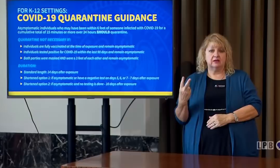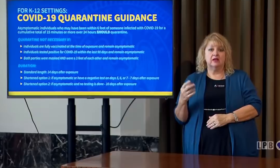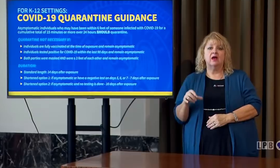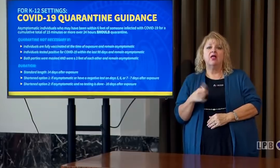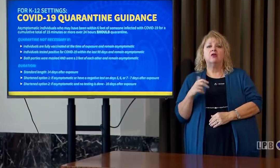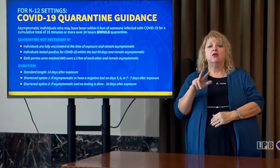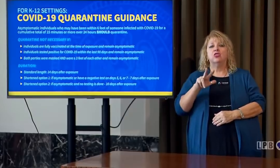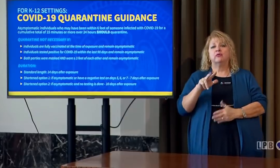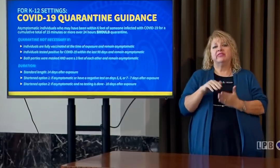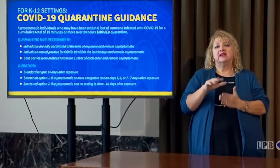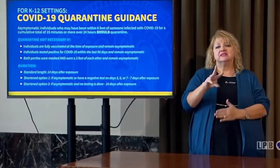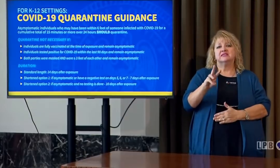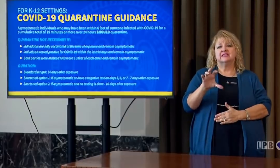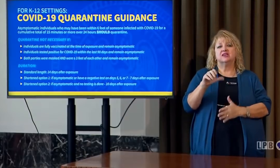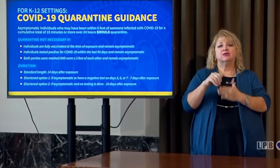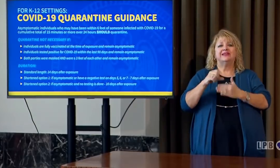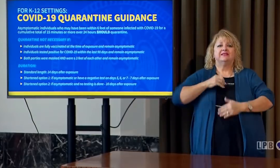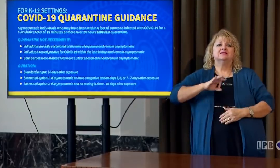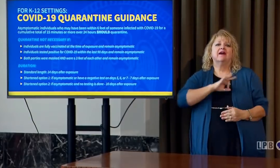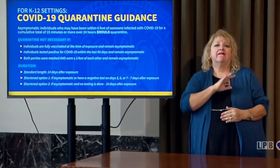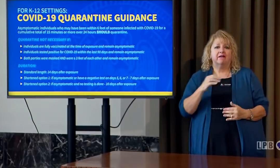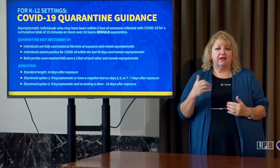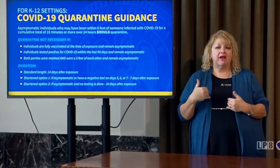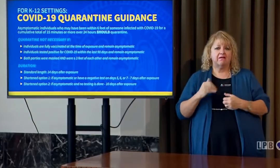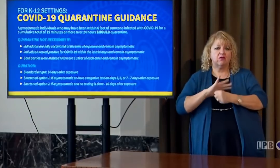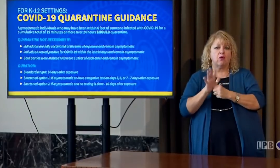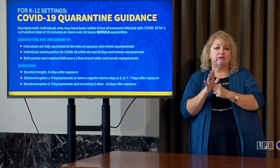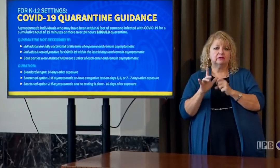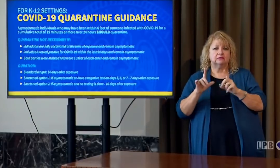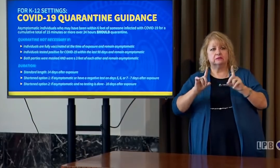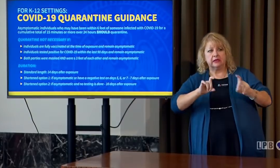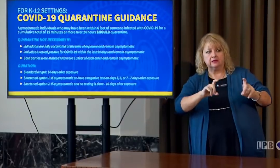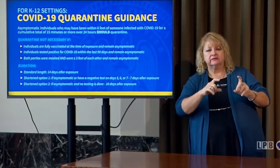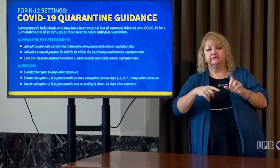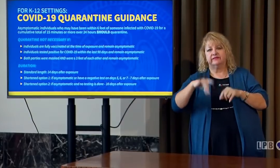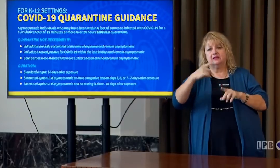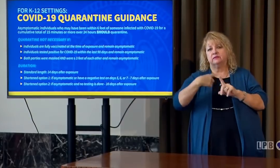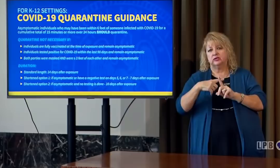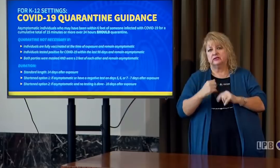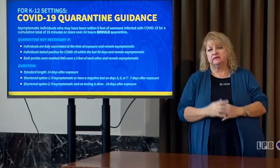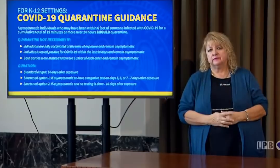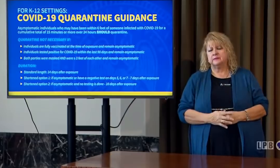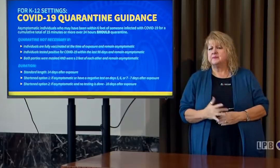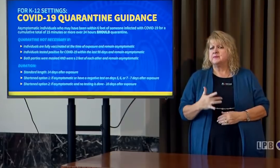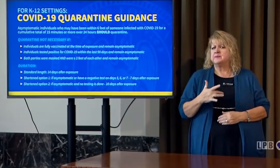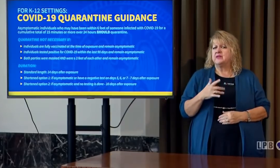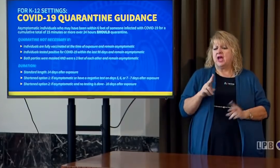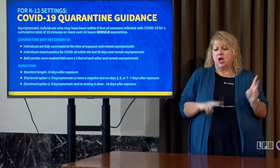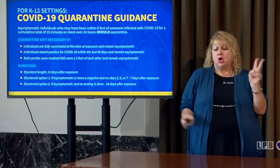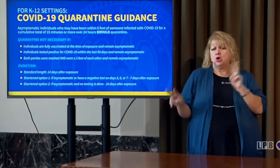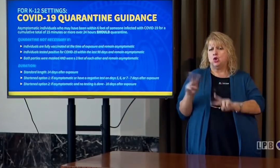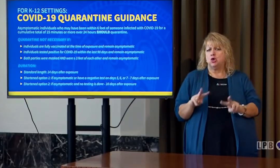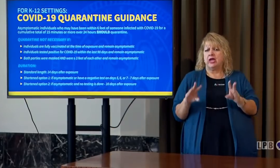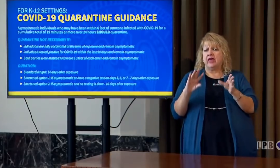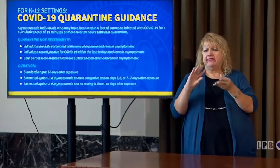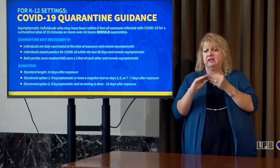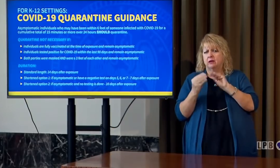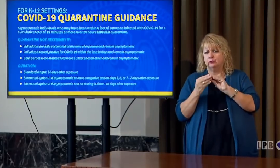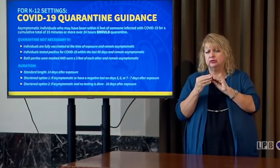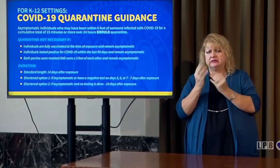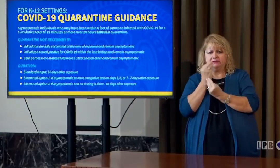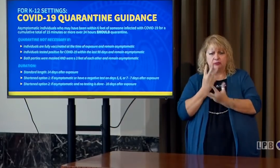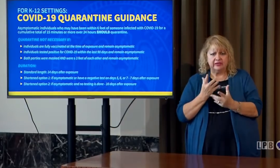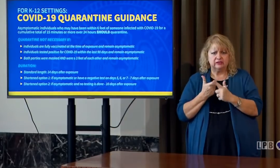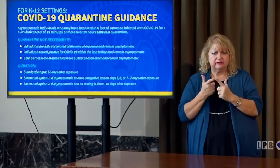3,600 in staff. What is encouraging to me when we look at our K through 12 data